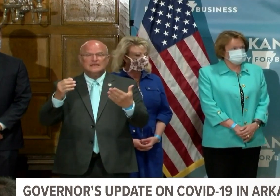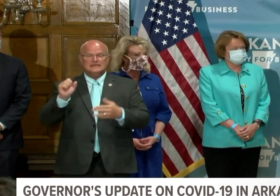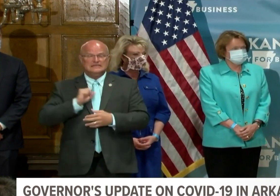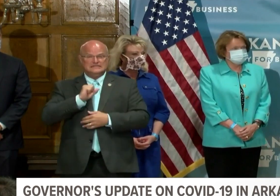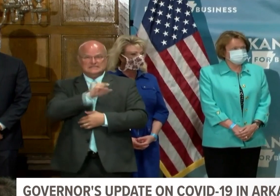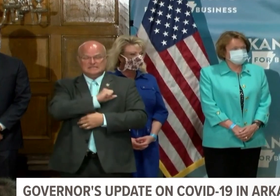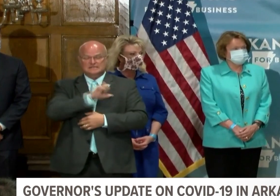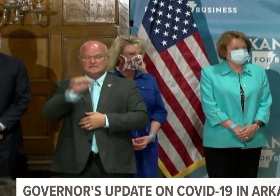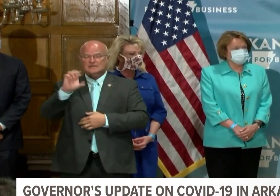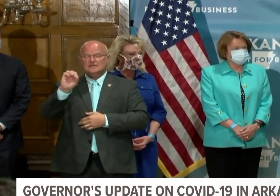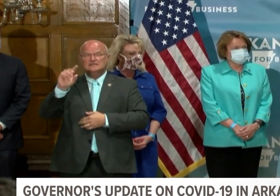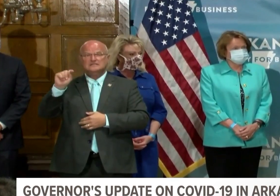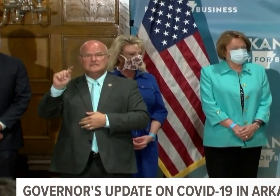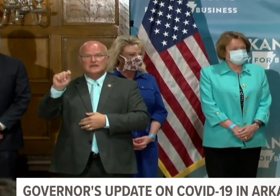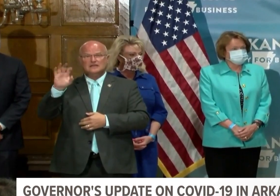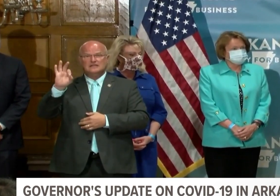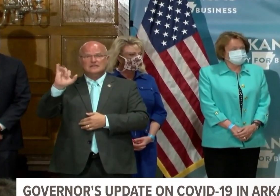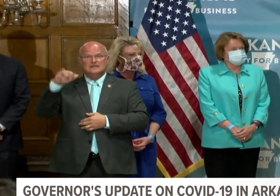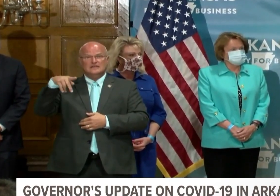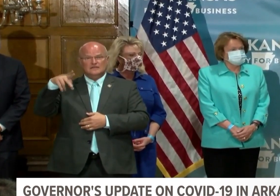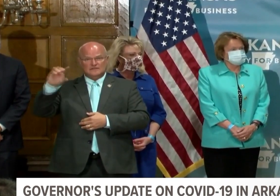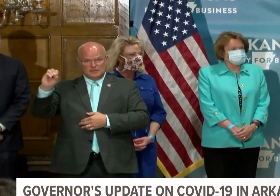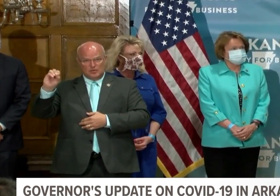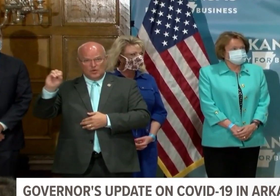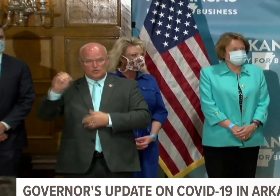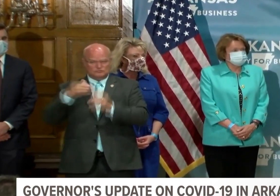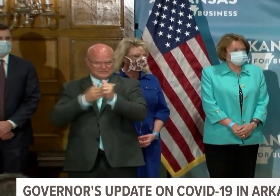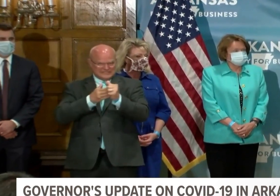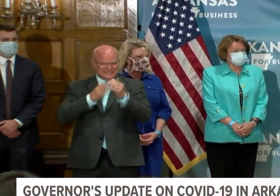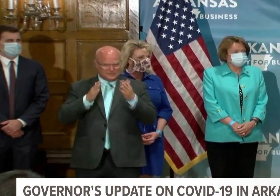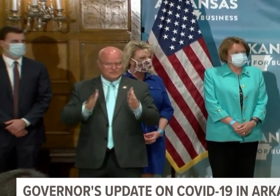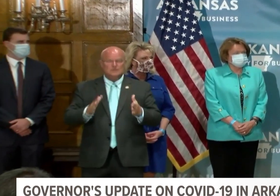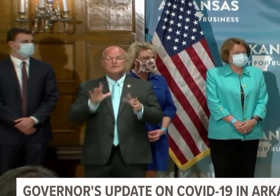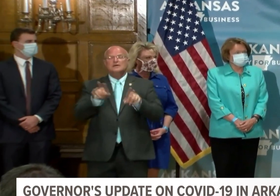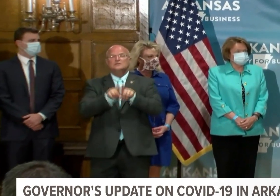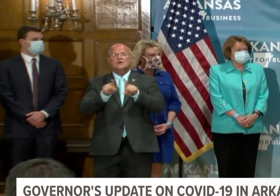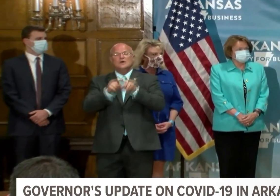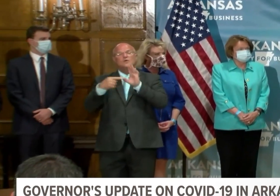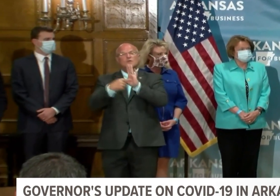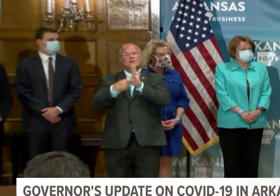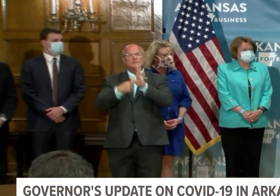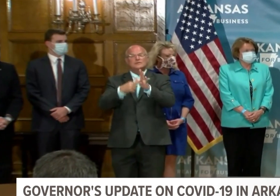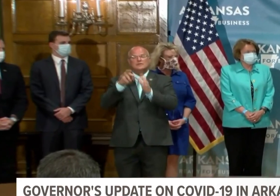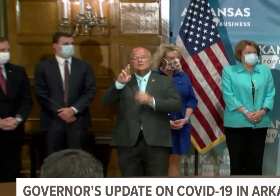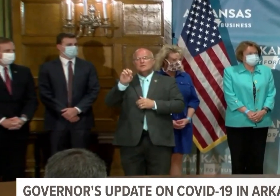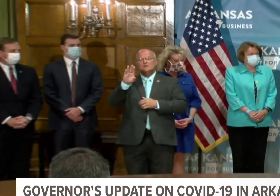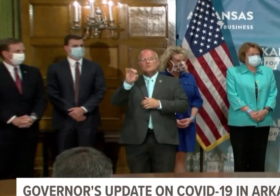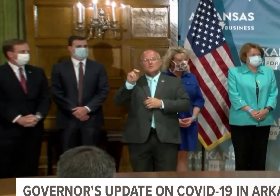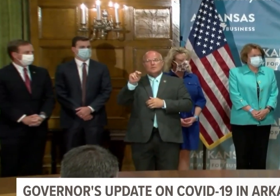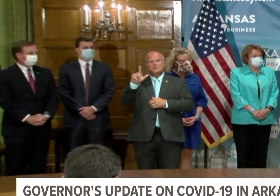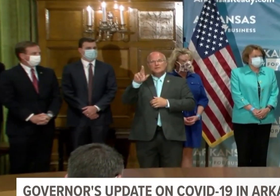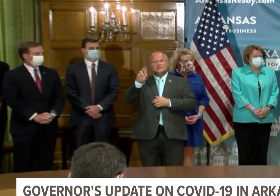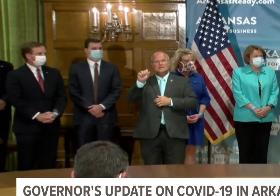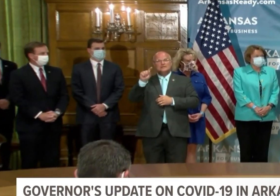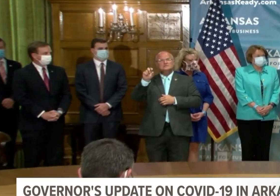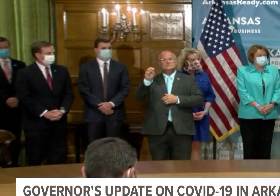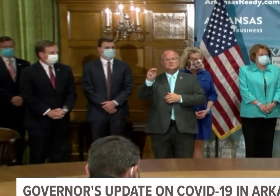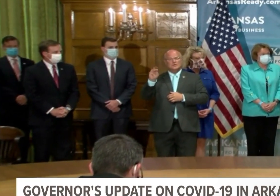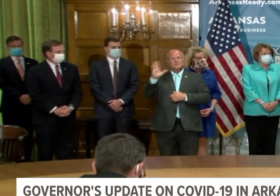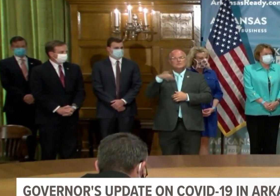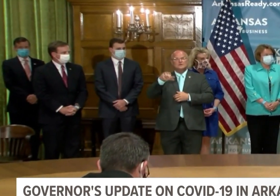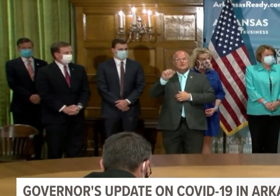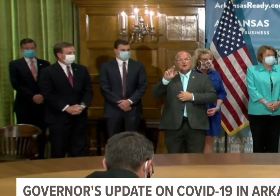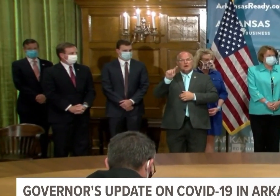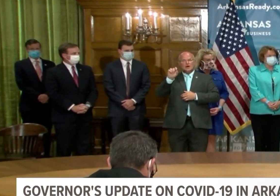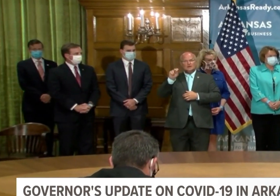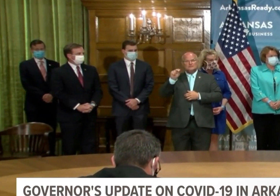Senator Scott Flippo for his leadership on this, as well as Representative Robin Lundstrom, Representative